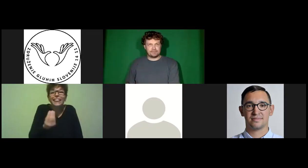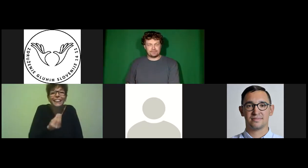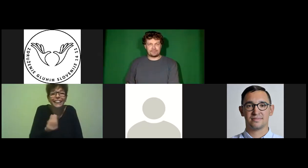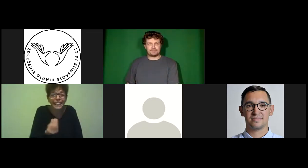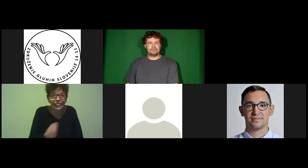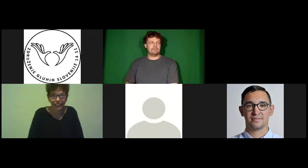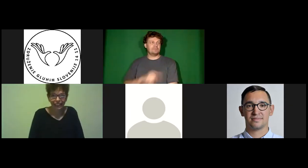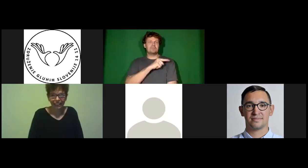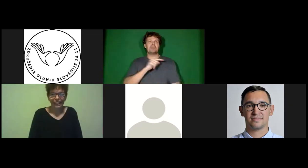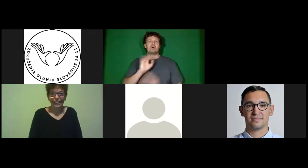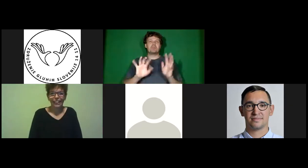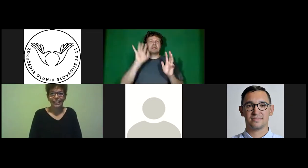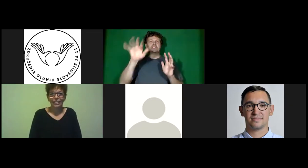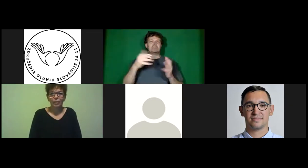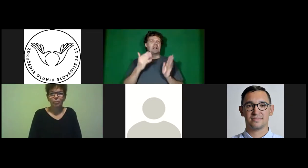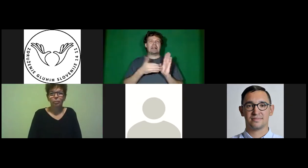harder.